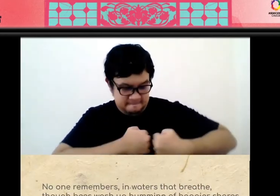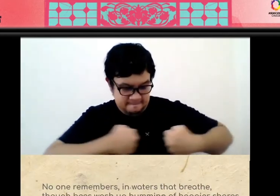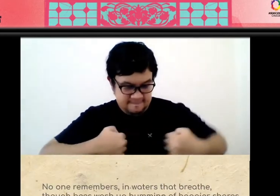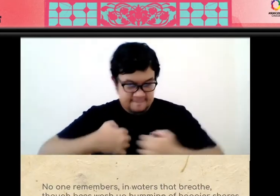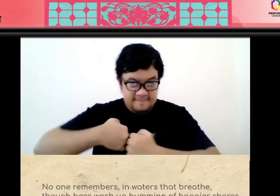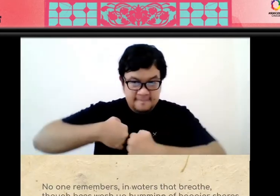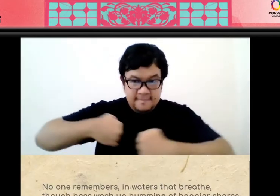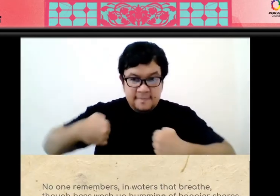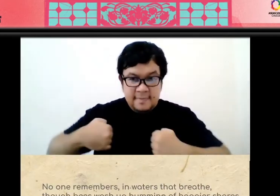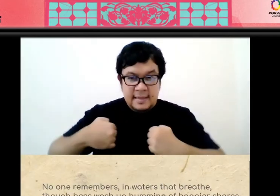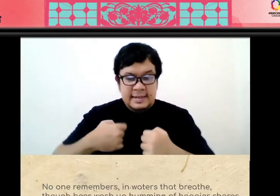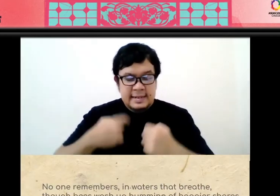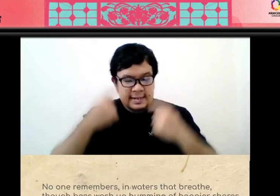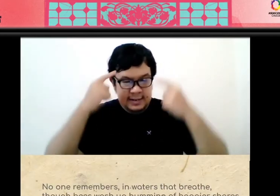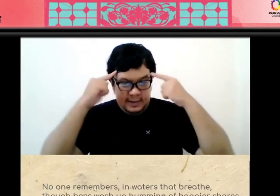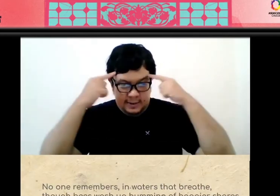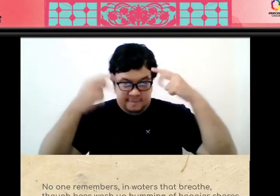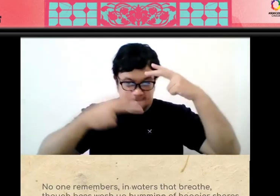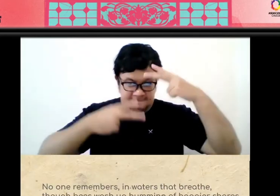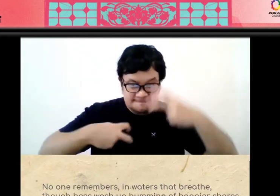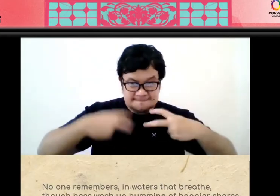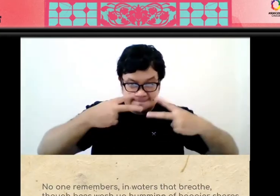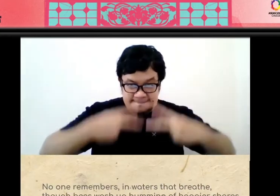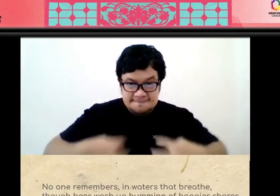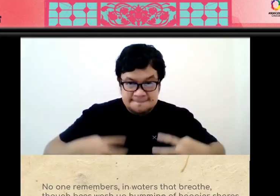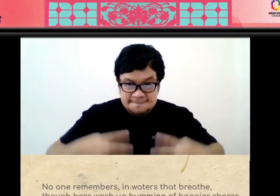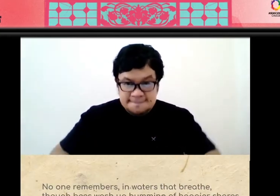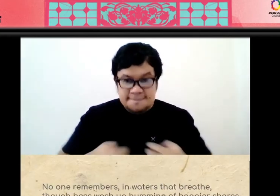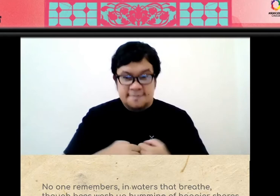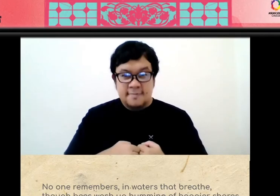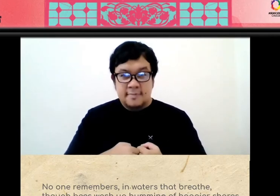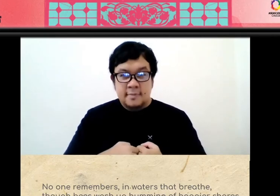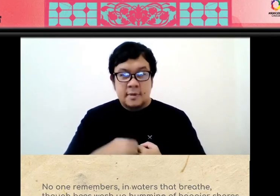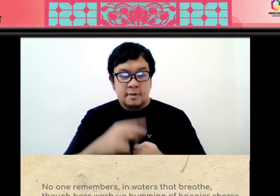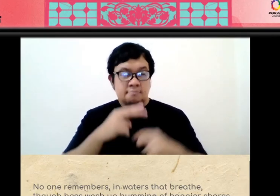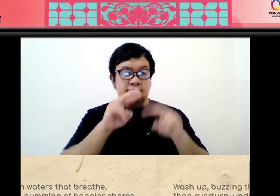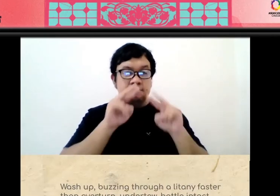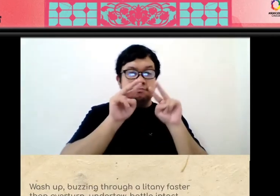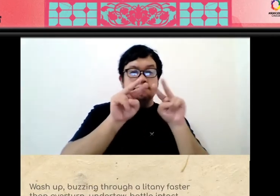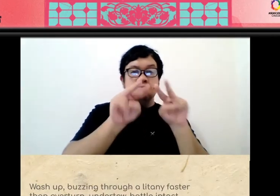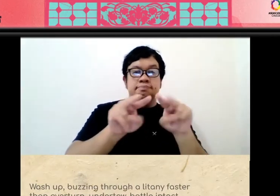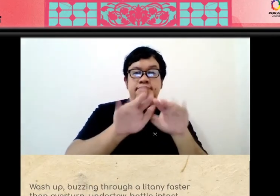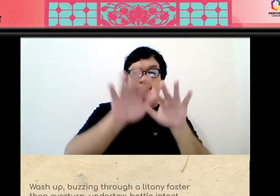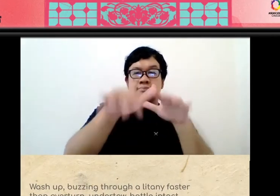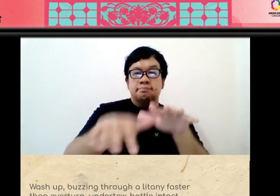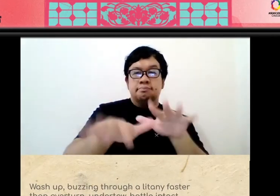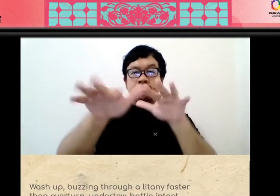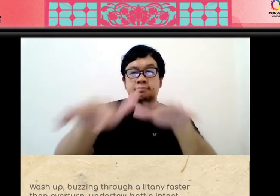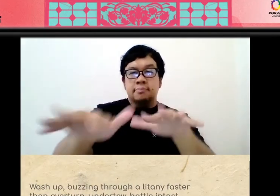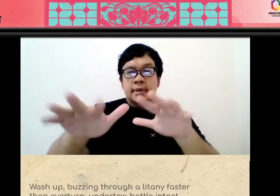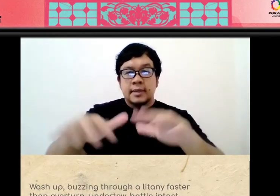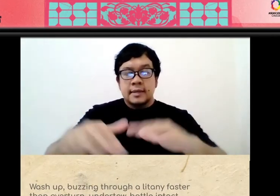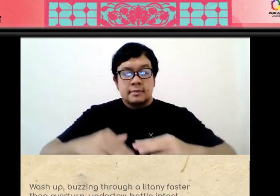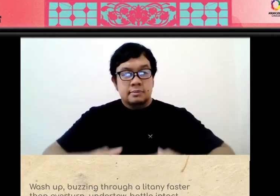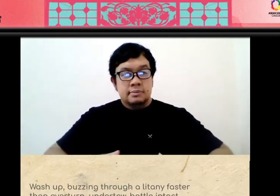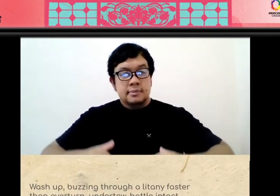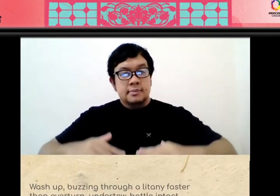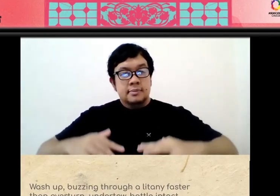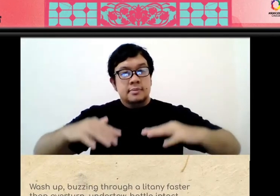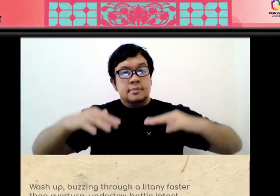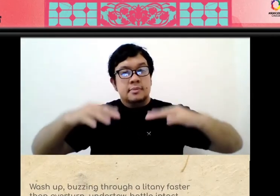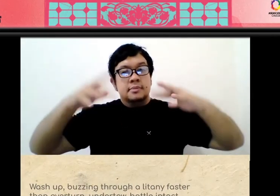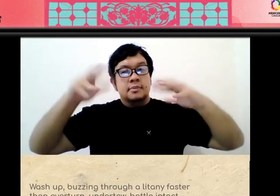breathe, though bees wash up, humming of happier shores. Wash up, buzzing through a litany